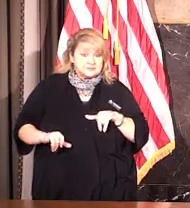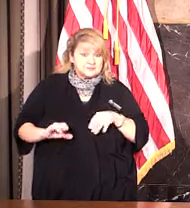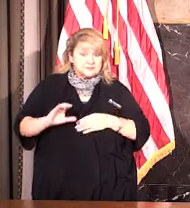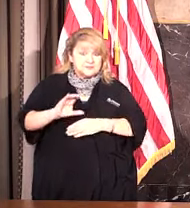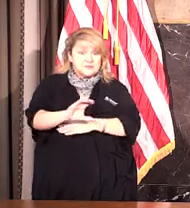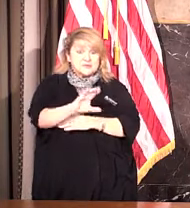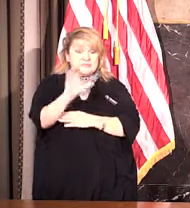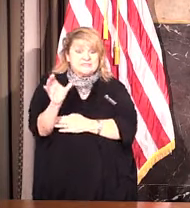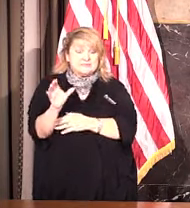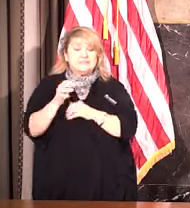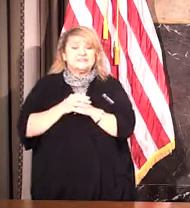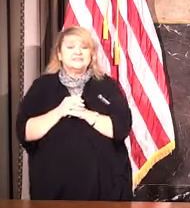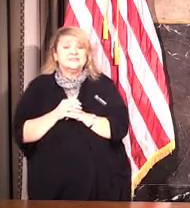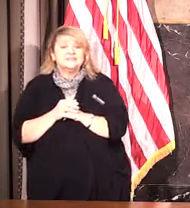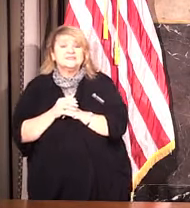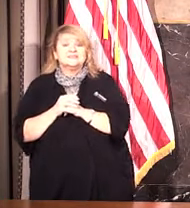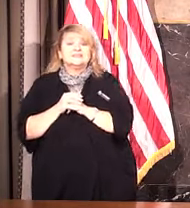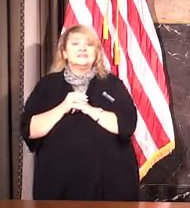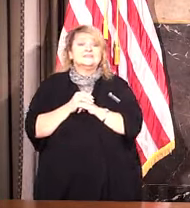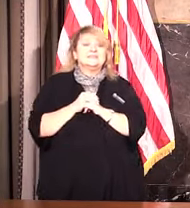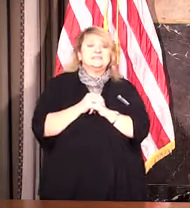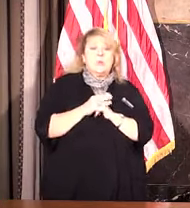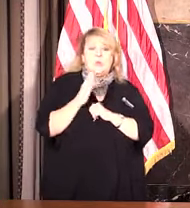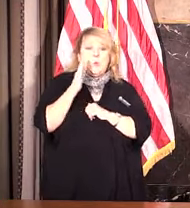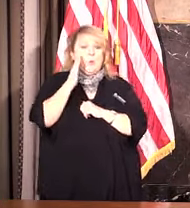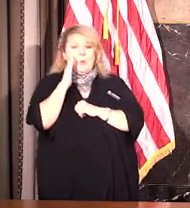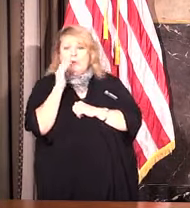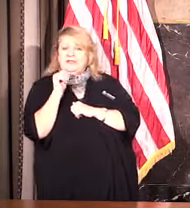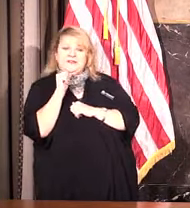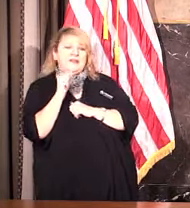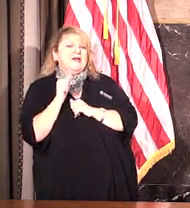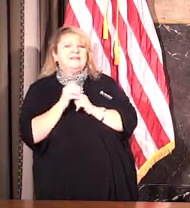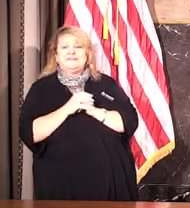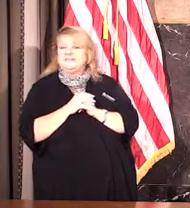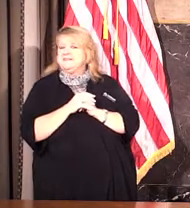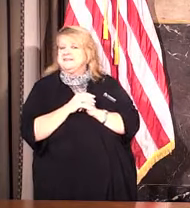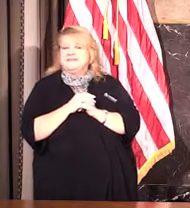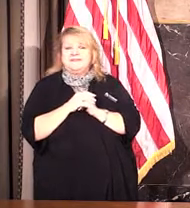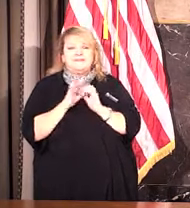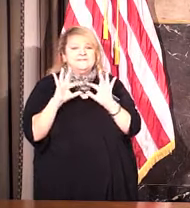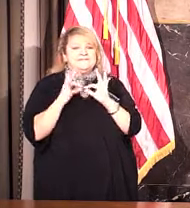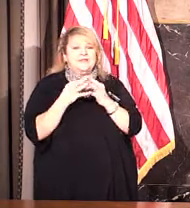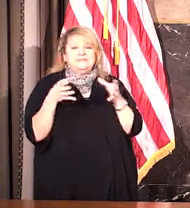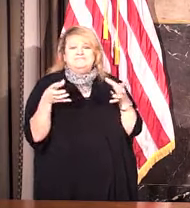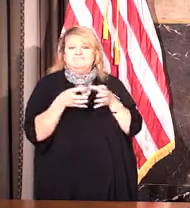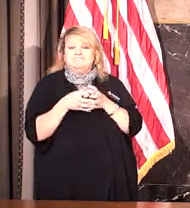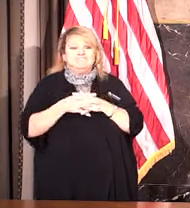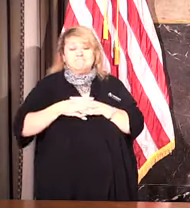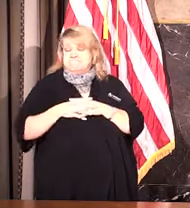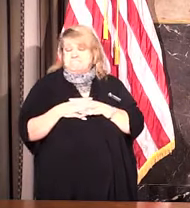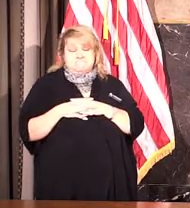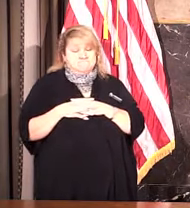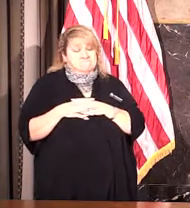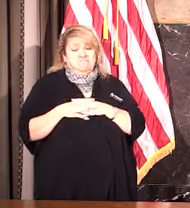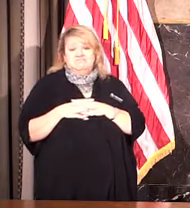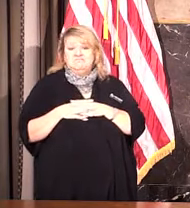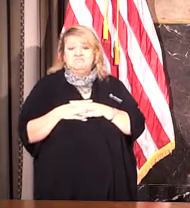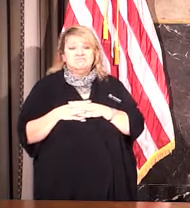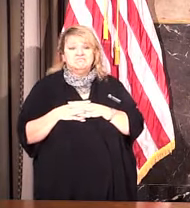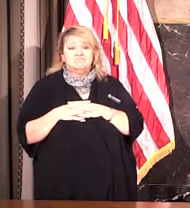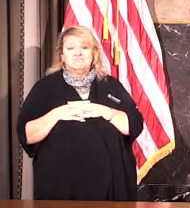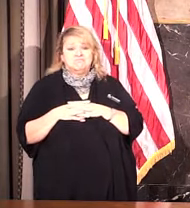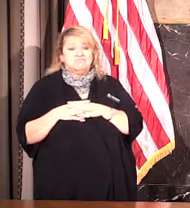now, is not going to be one that your family is going to be able to celebrate. We make it much more